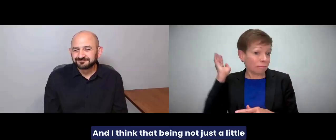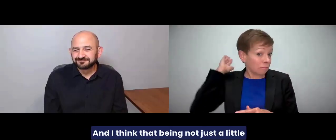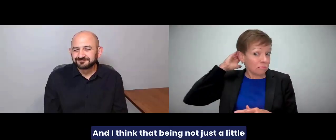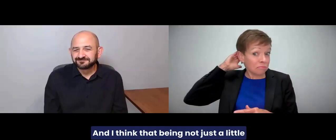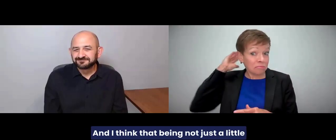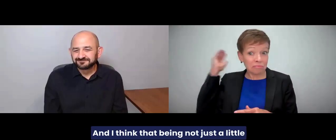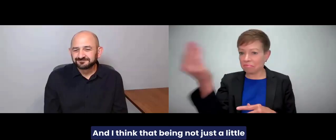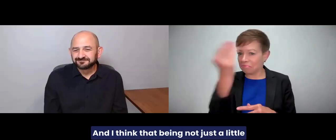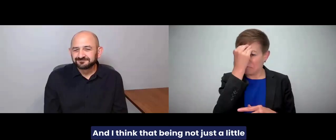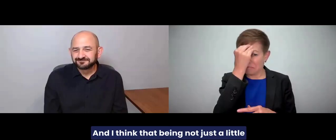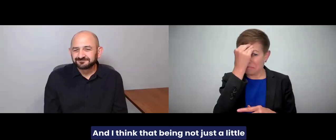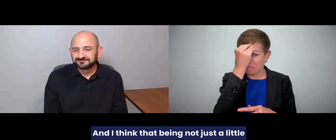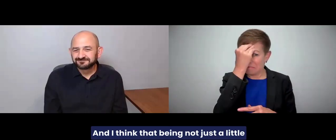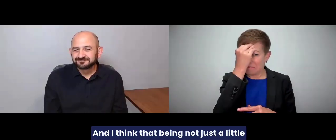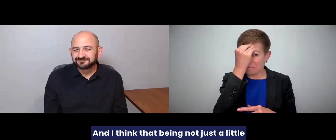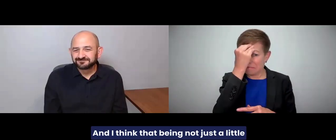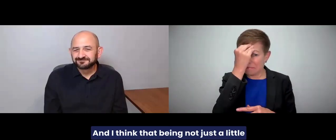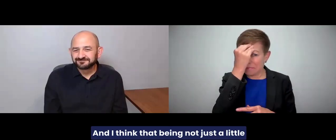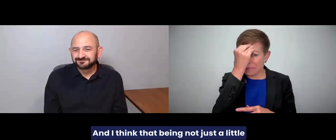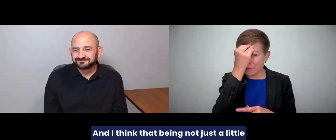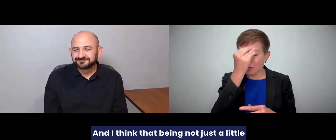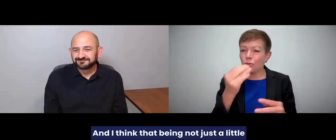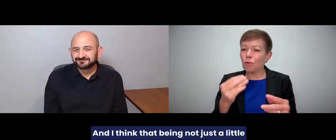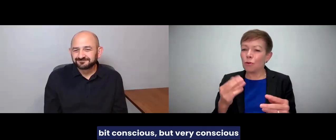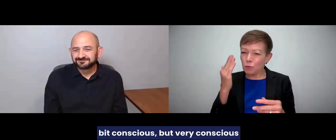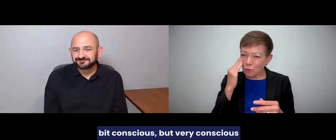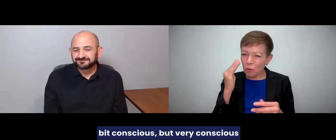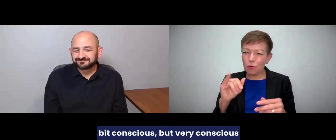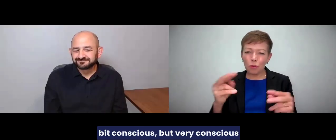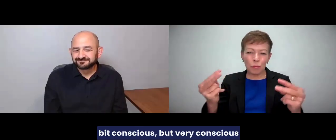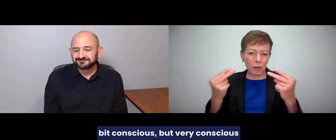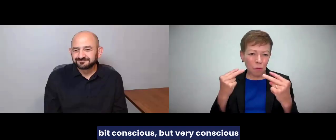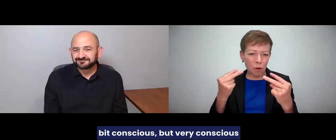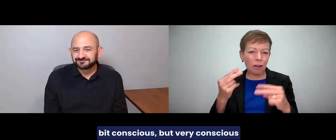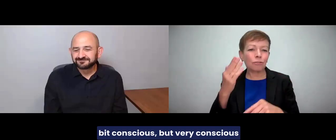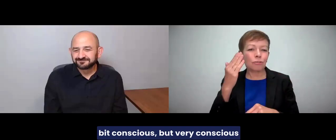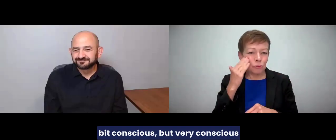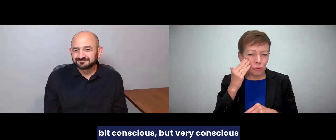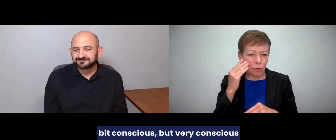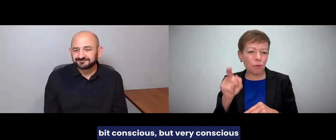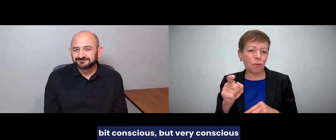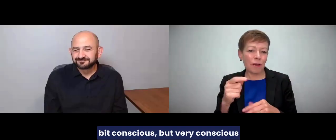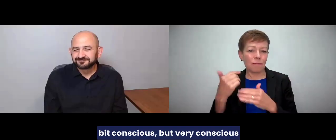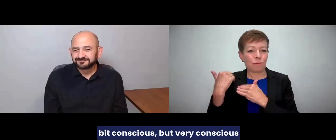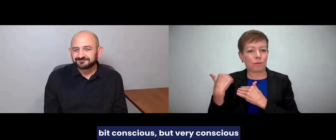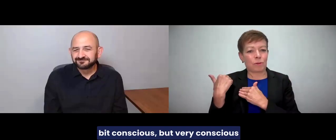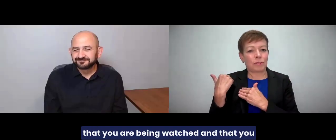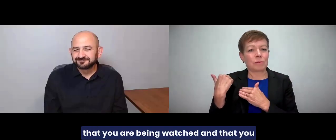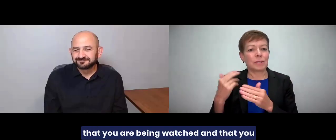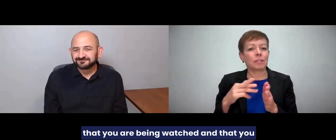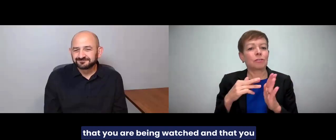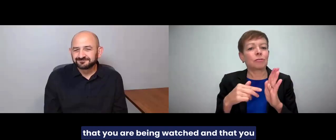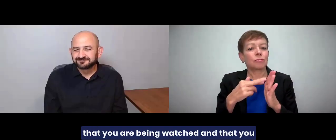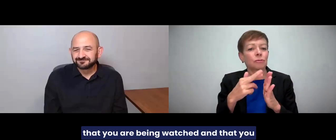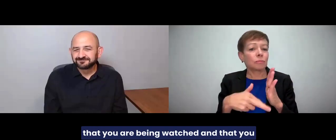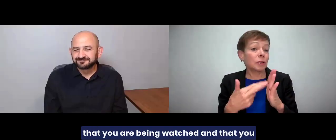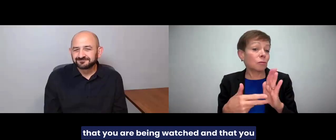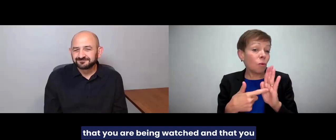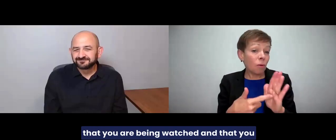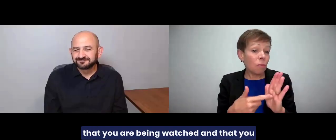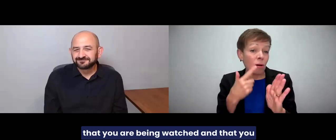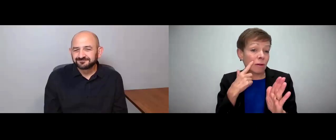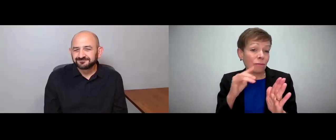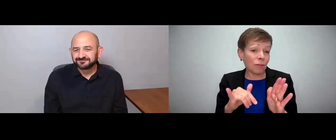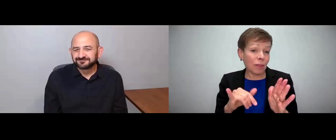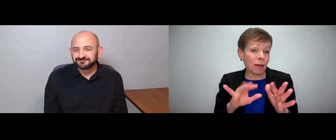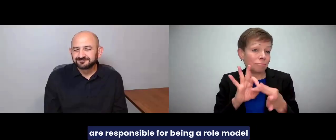think that being not just a little bit conscious, but very conscious that you are being watched and